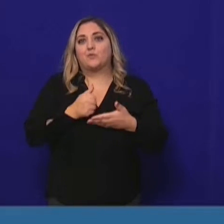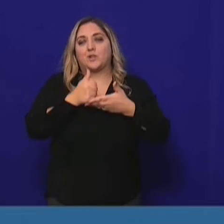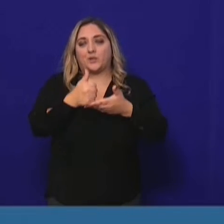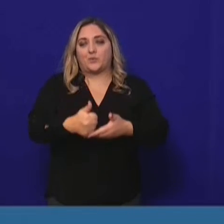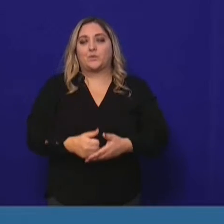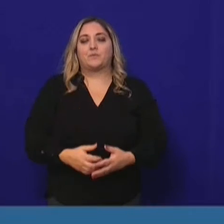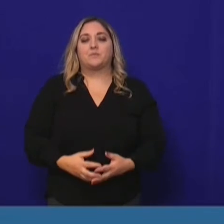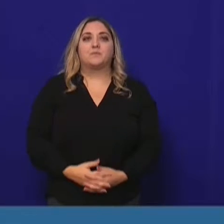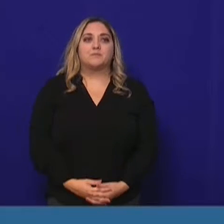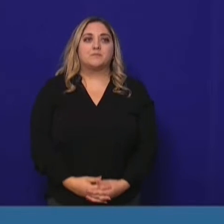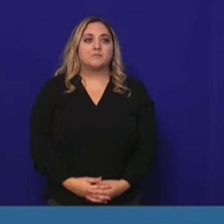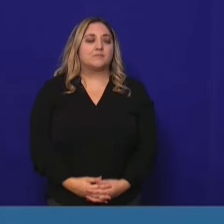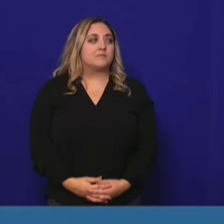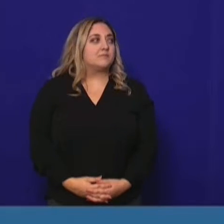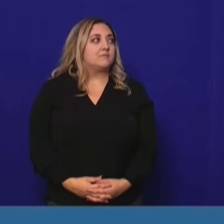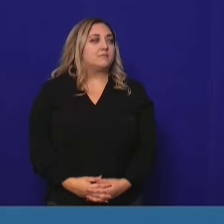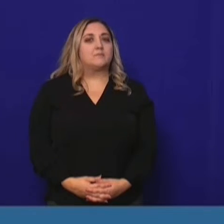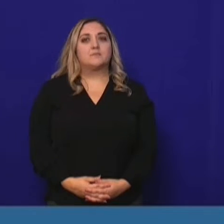jiġu maqbuda mill-ewwel.